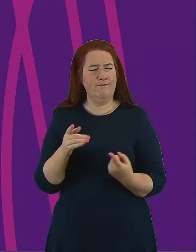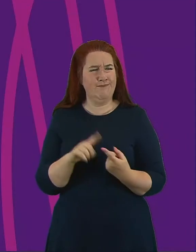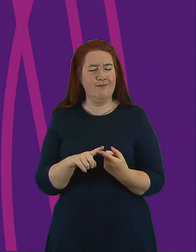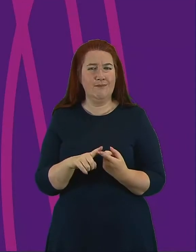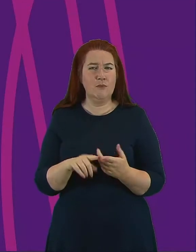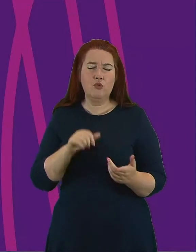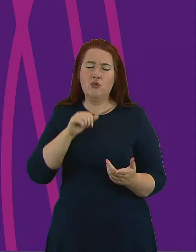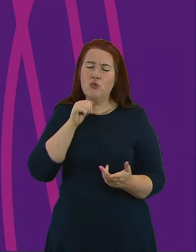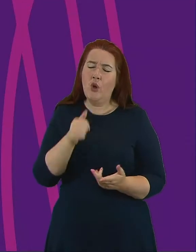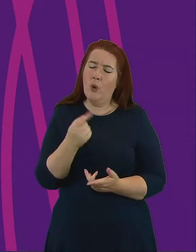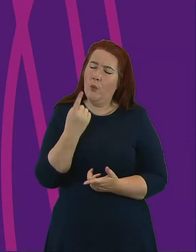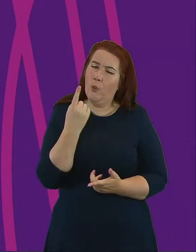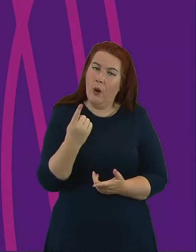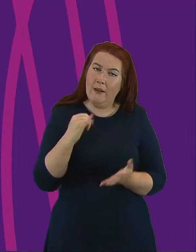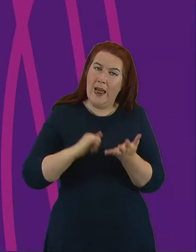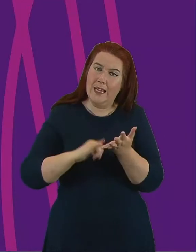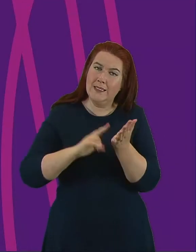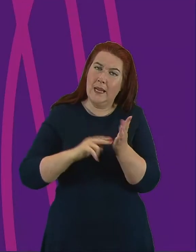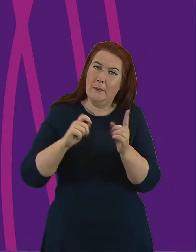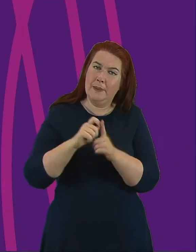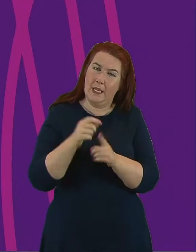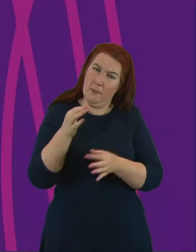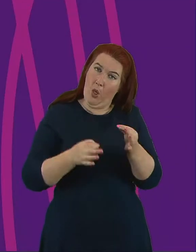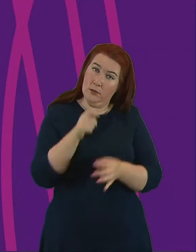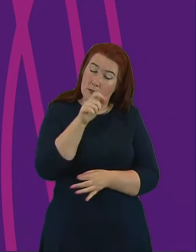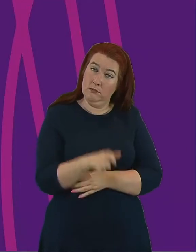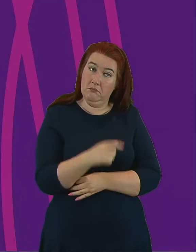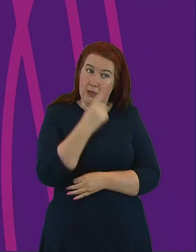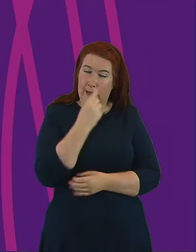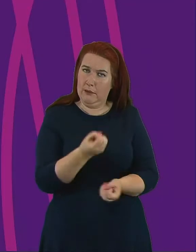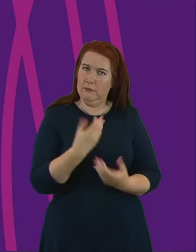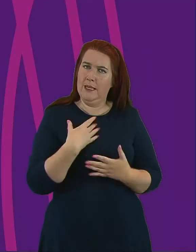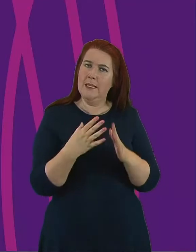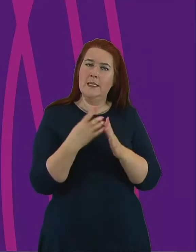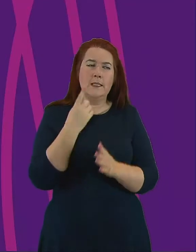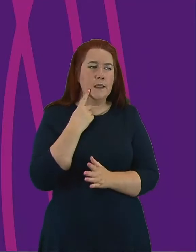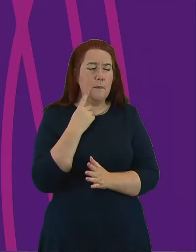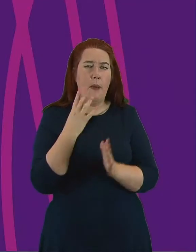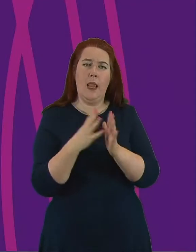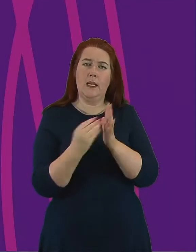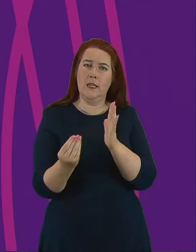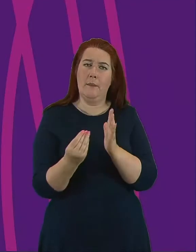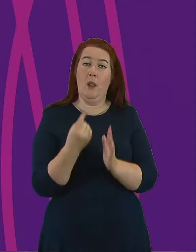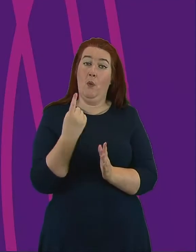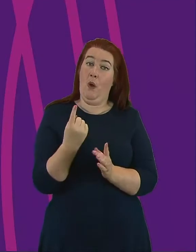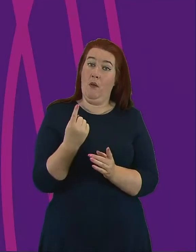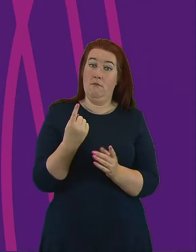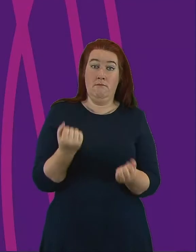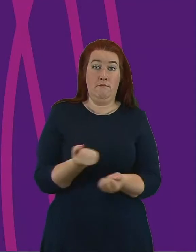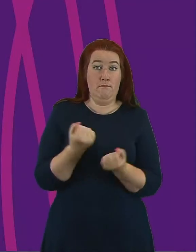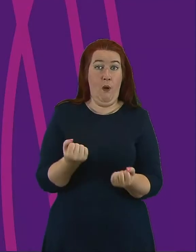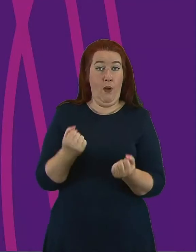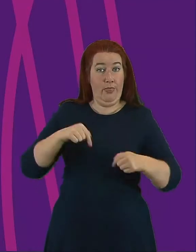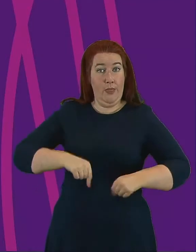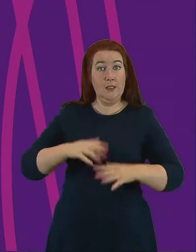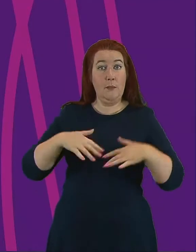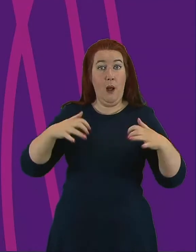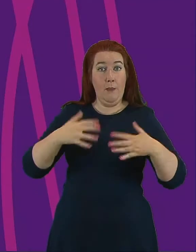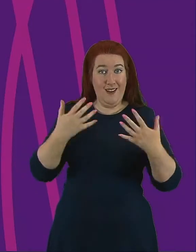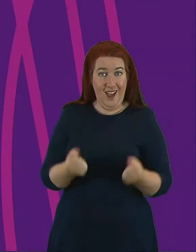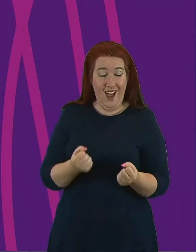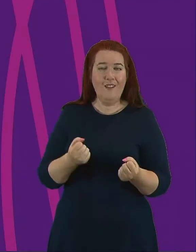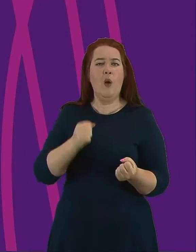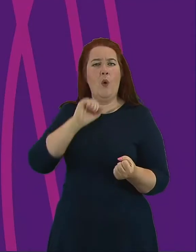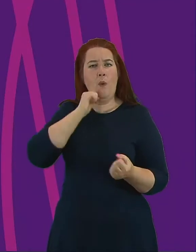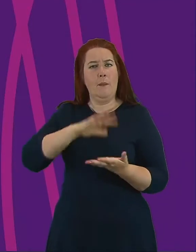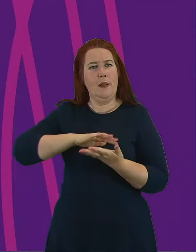SNP politician has been able to give a simple example of a power currently exercised by this Parliament which will be taken